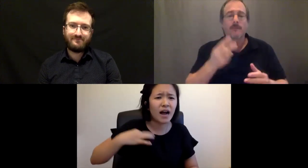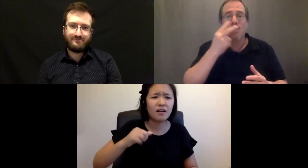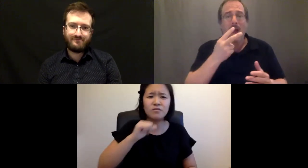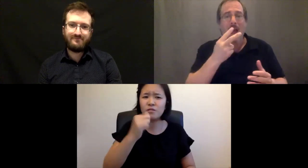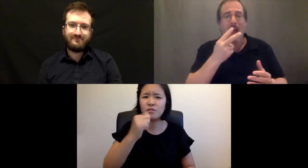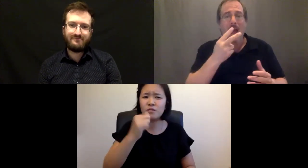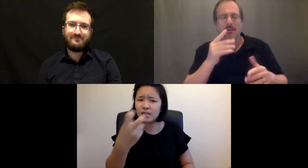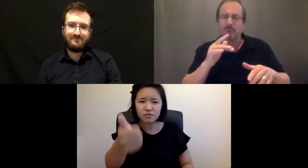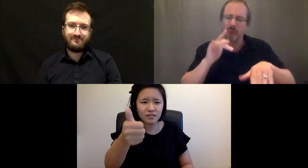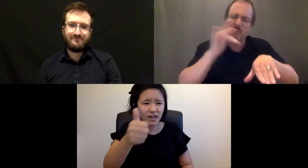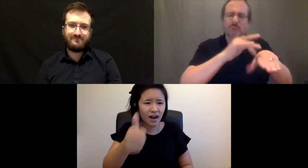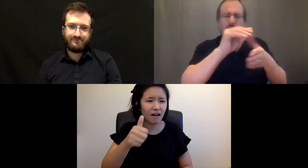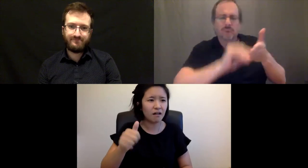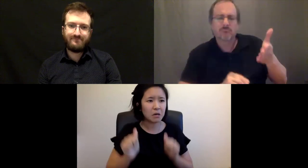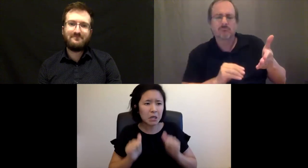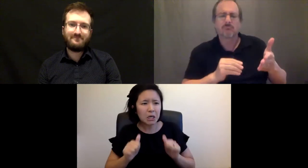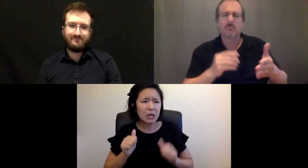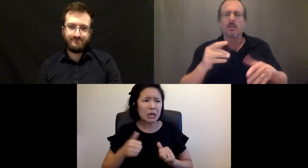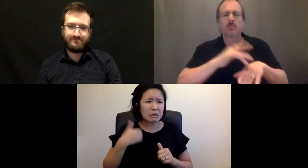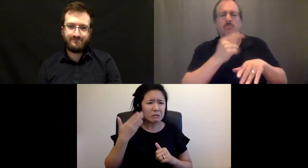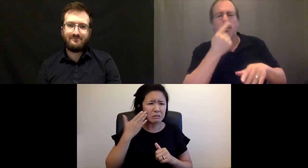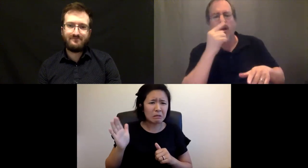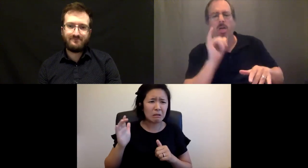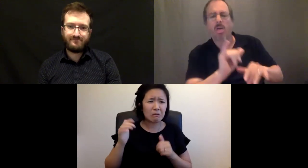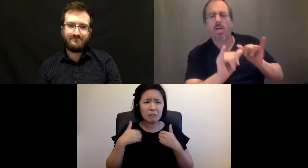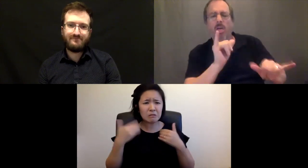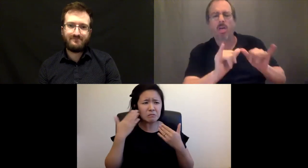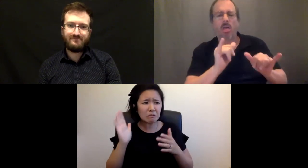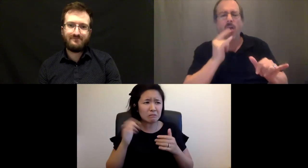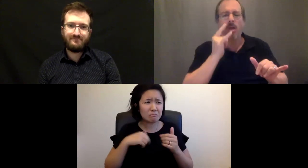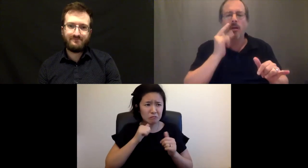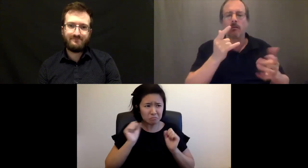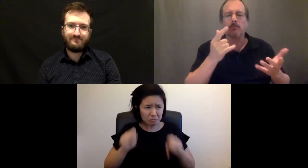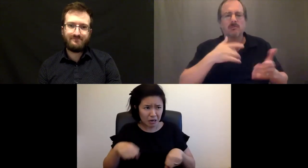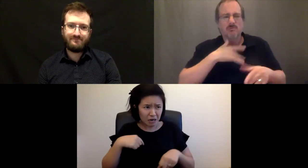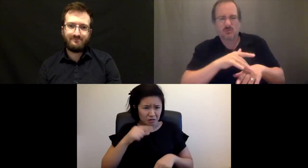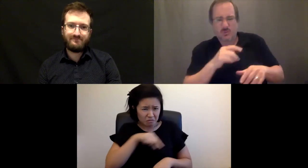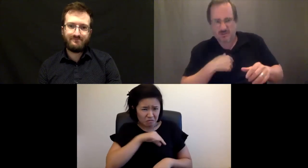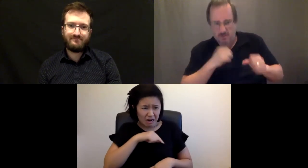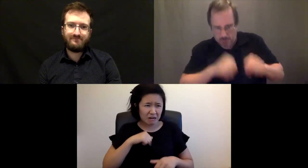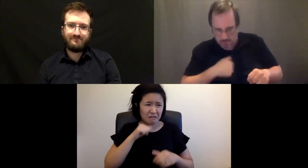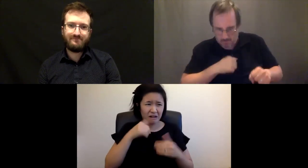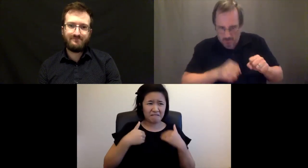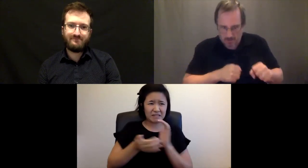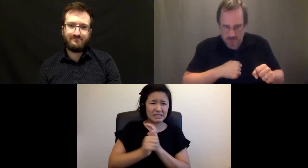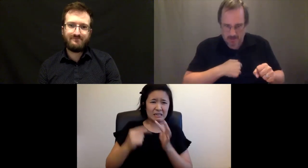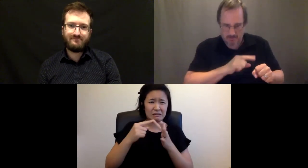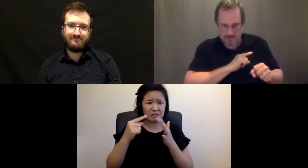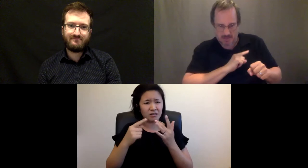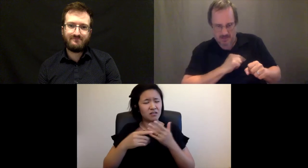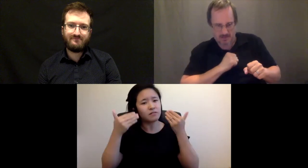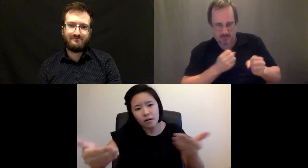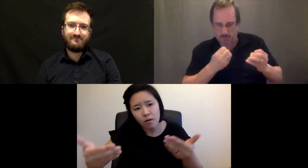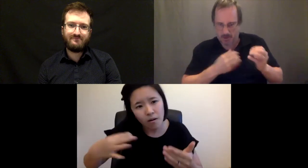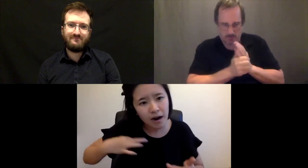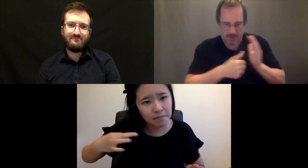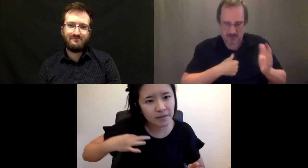hold you back. If you see an opportunity, apply for it. Don't doubt yourself. Don't doubt your skills or your